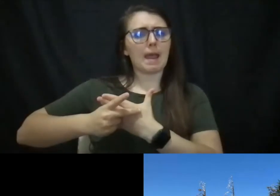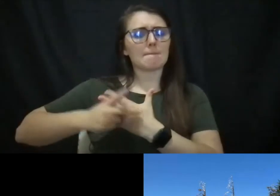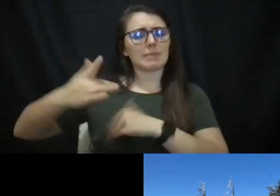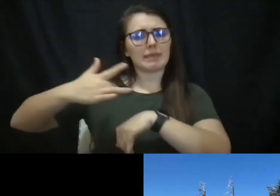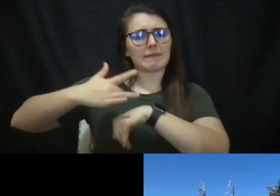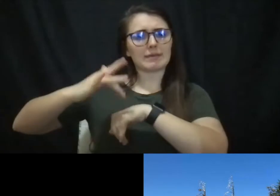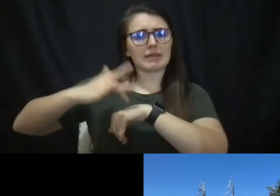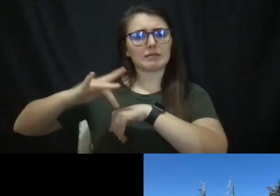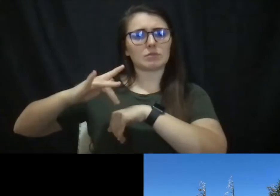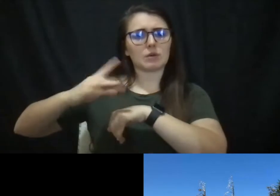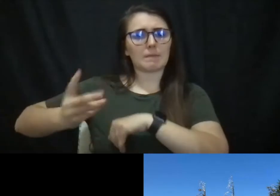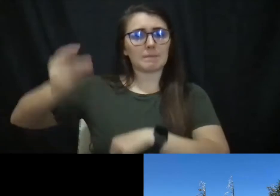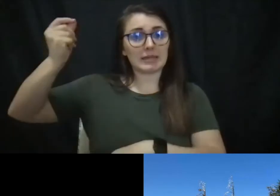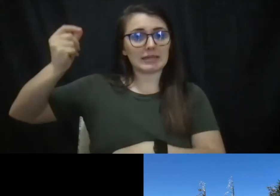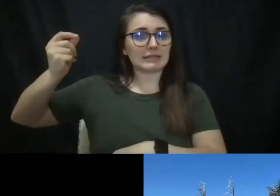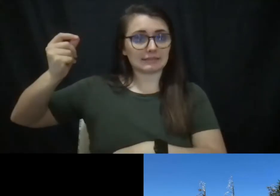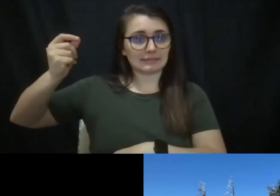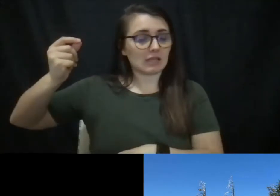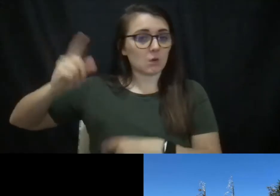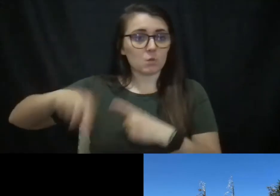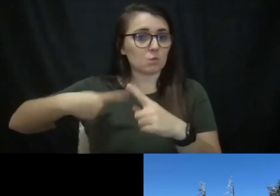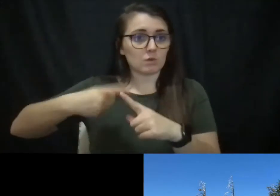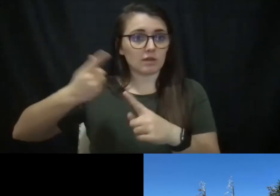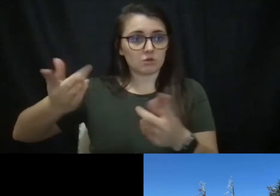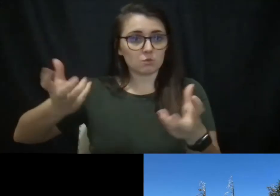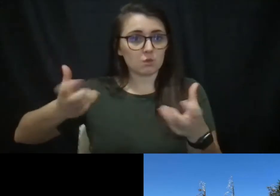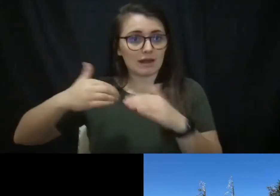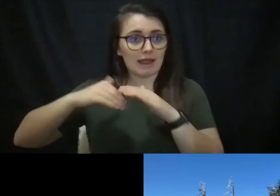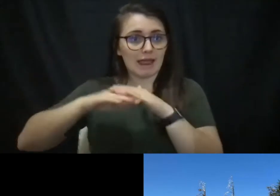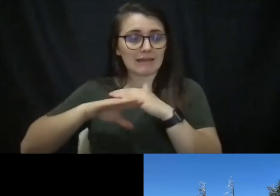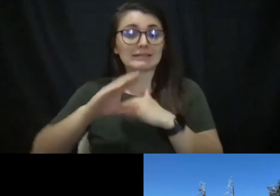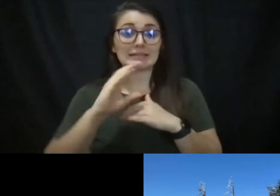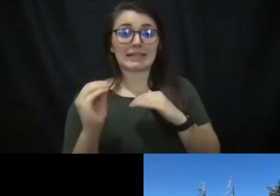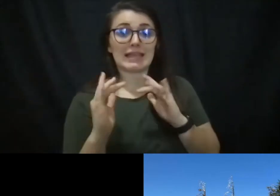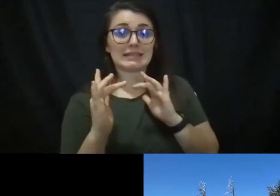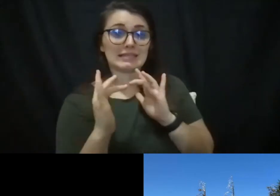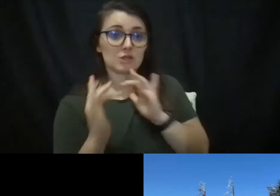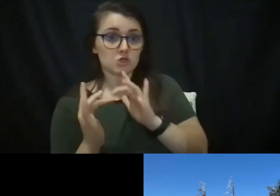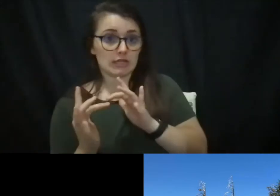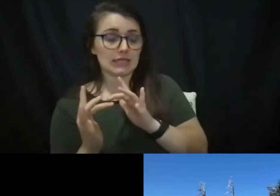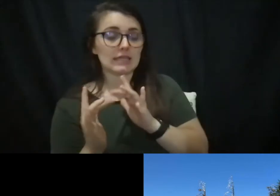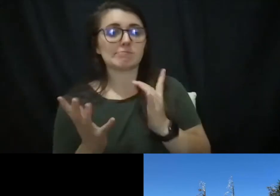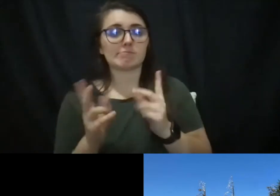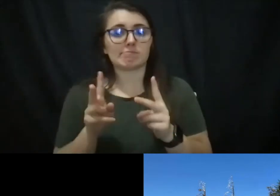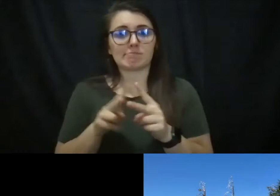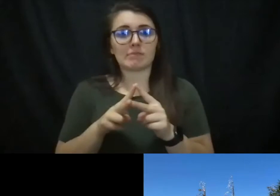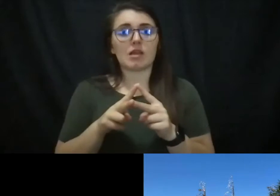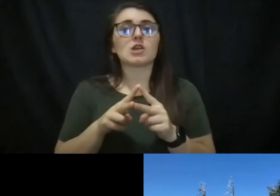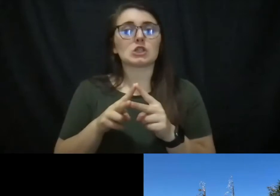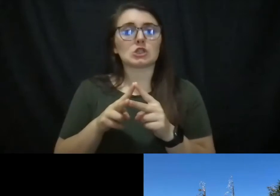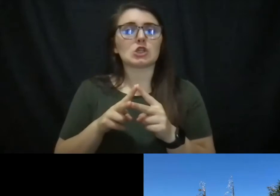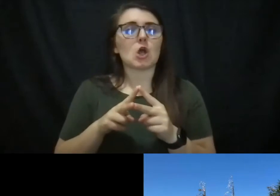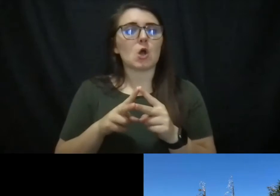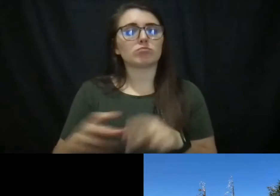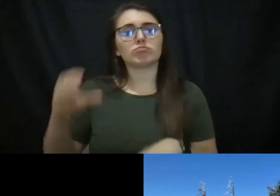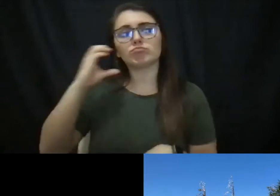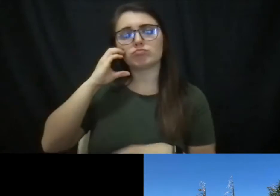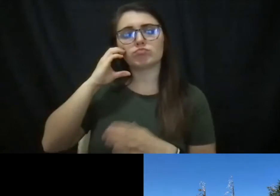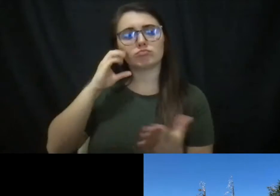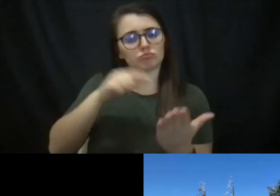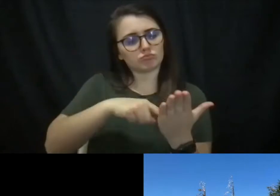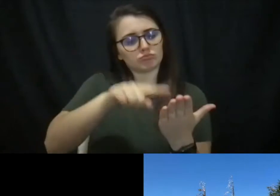on demand and digitally. So it's on, on your smartphone or a